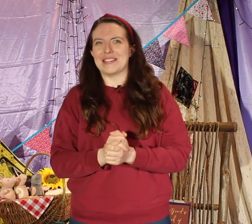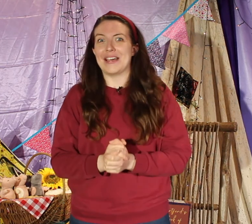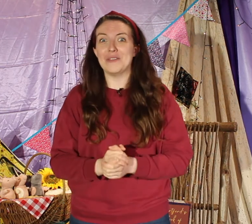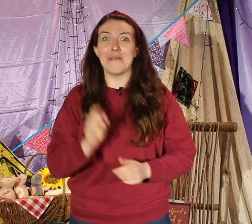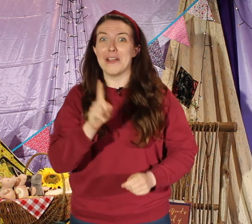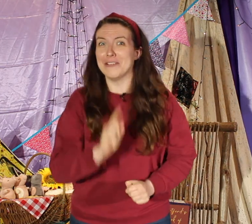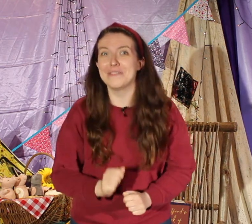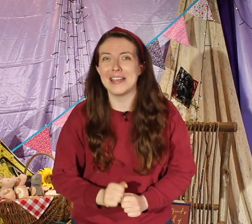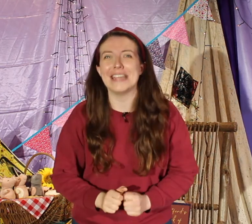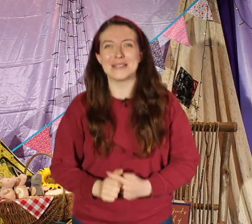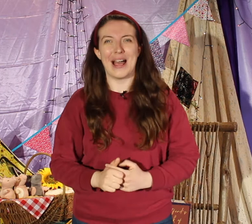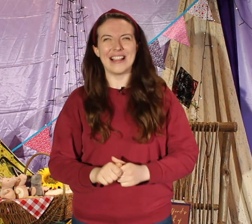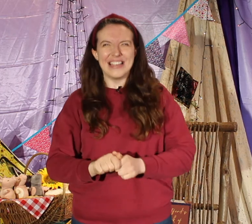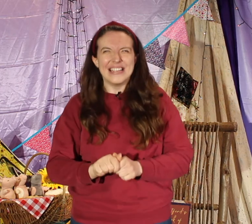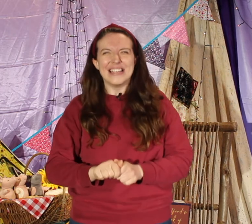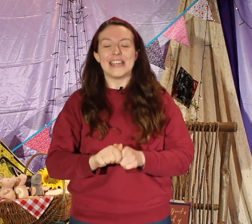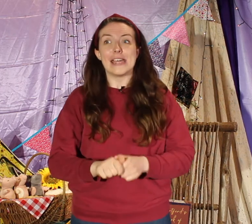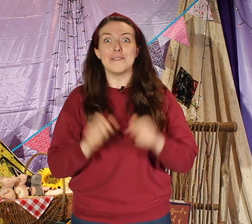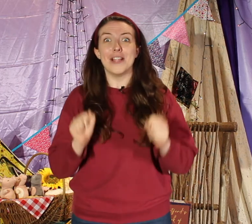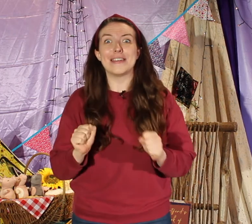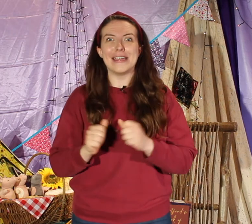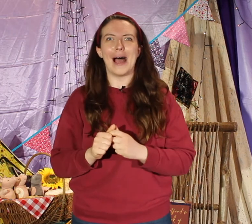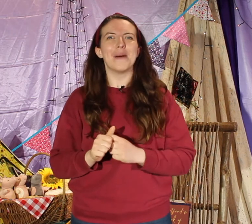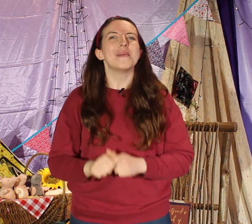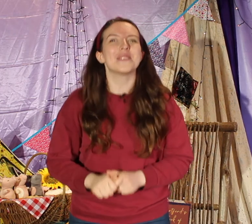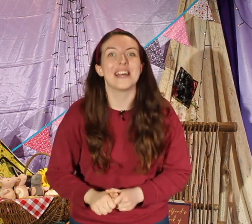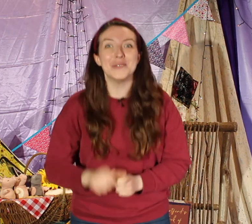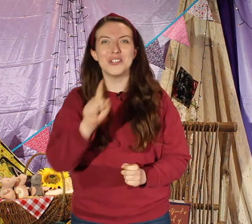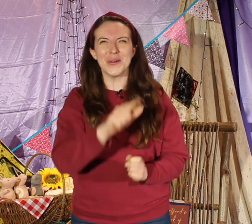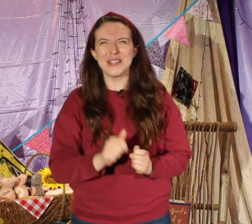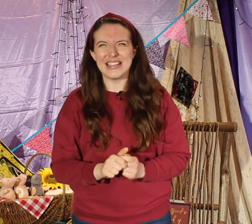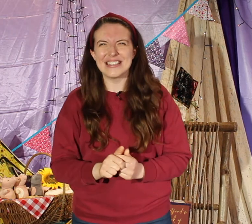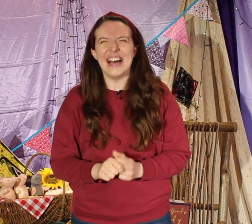tell you I'm very funny as well. If you're lucky, I might be able to tell you a joke later.